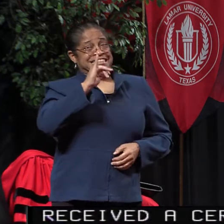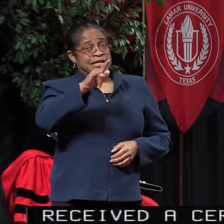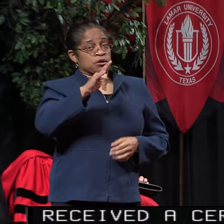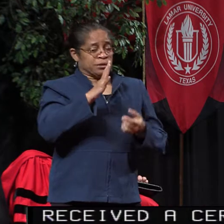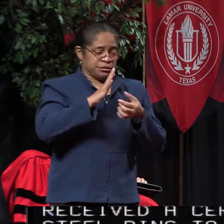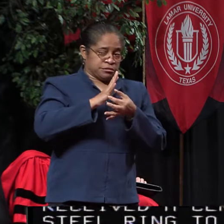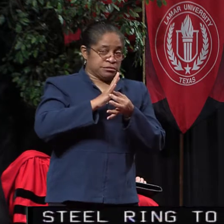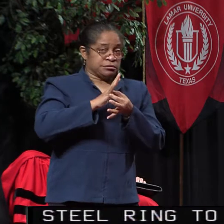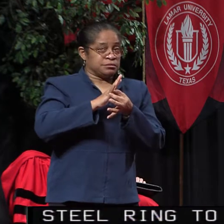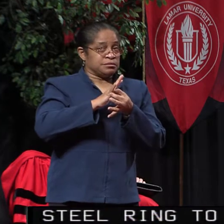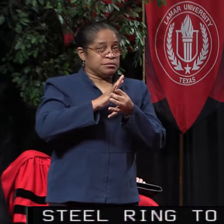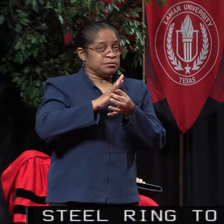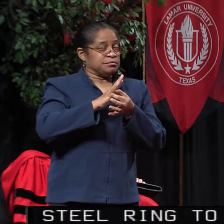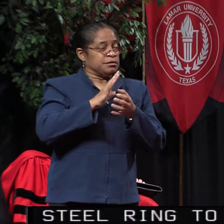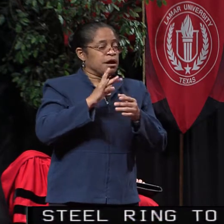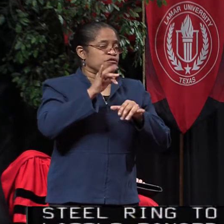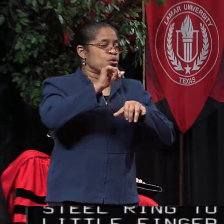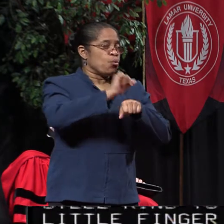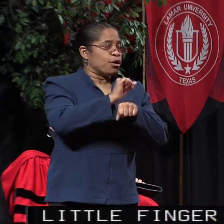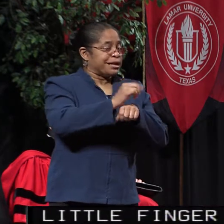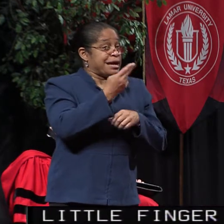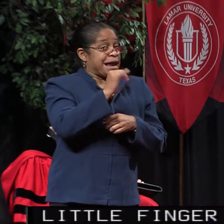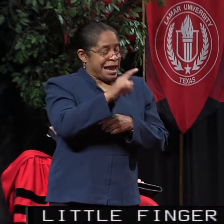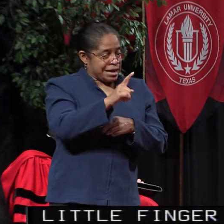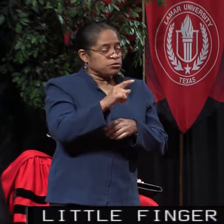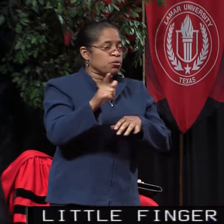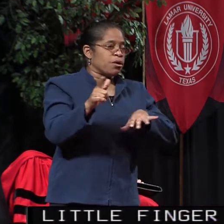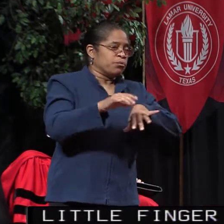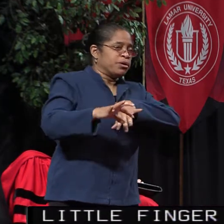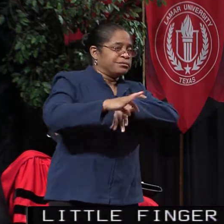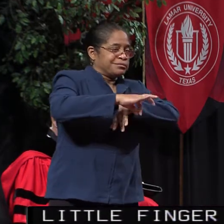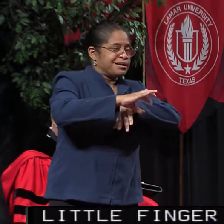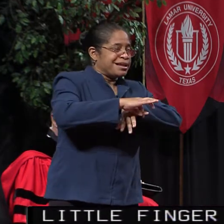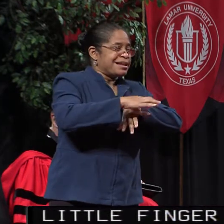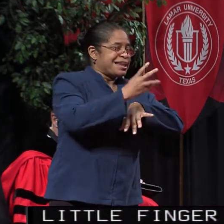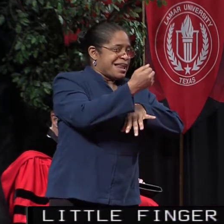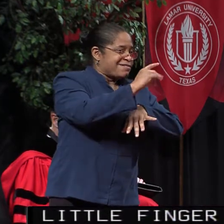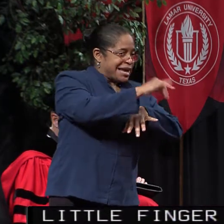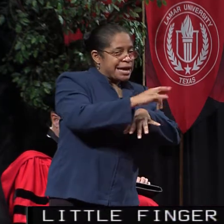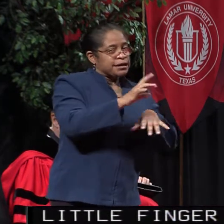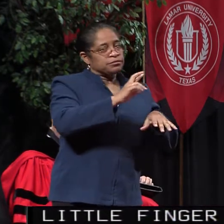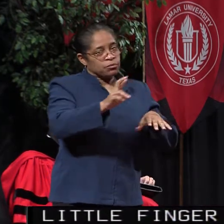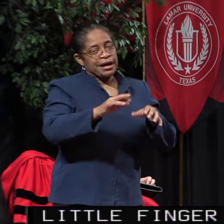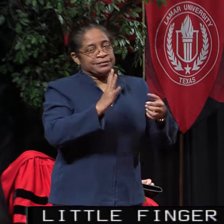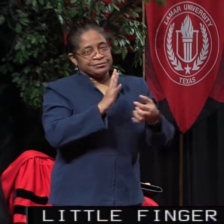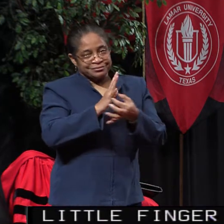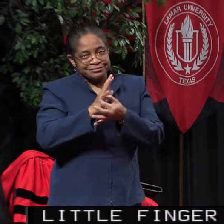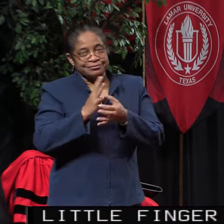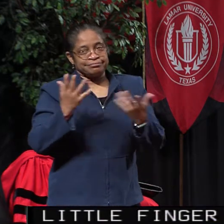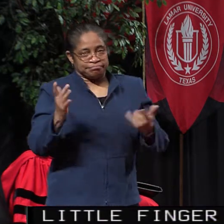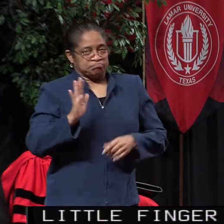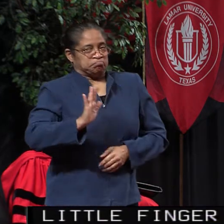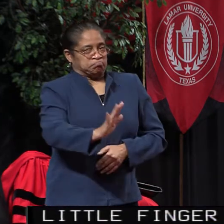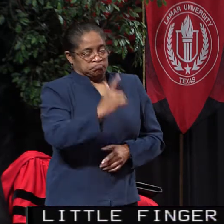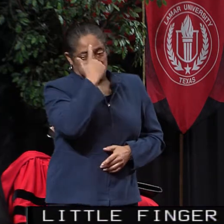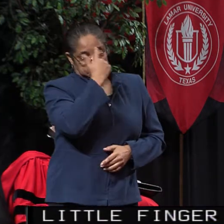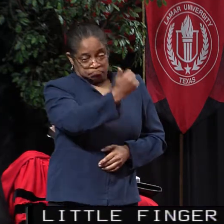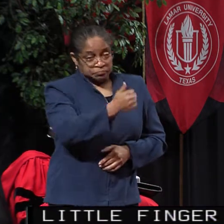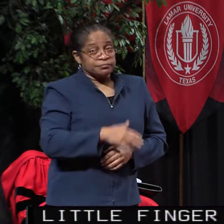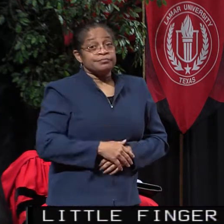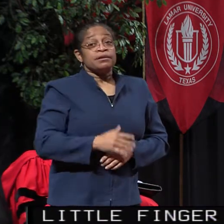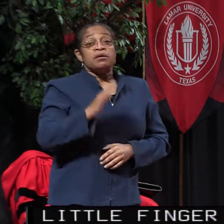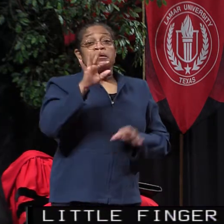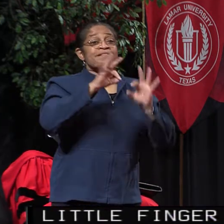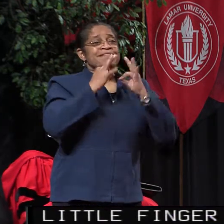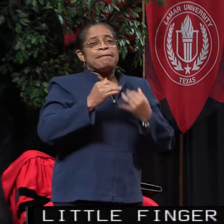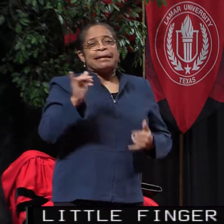little finger of your working hand. So if you're left-handed, you wear it on your left hand. If you're right-handed, on your right hand. And if ambidextrous